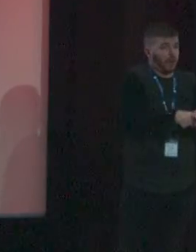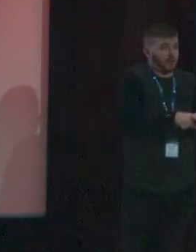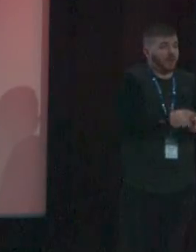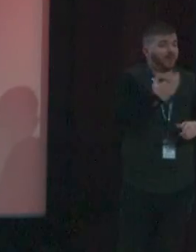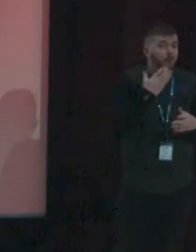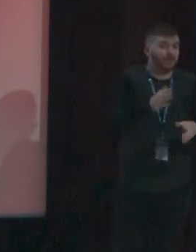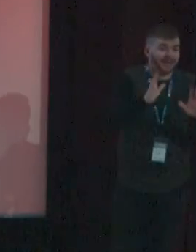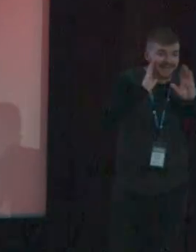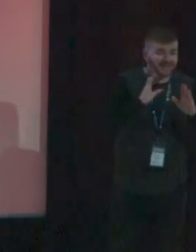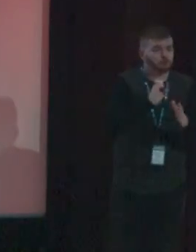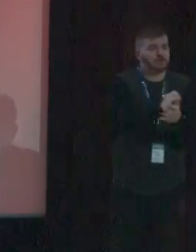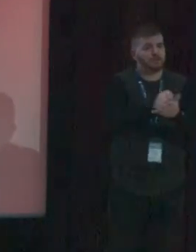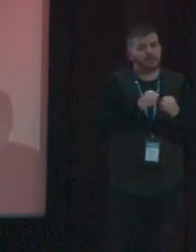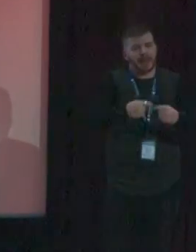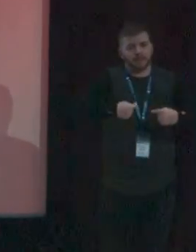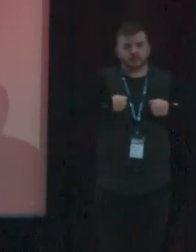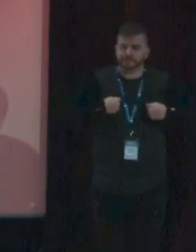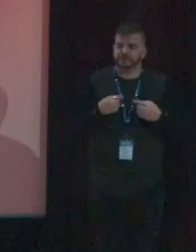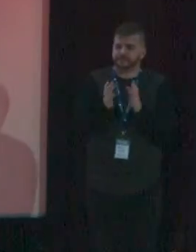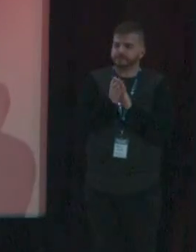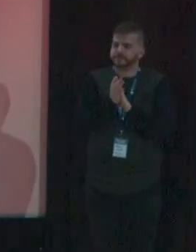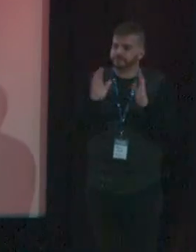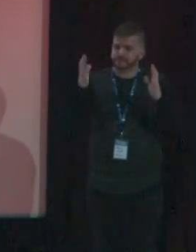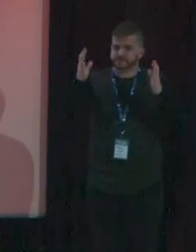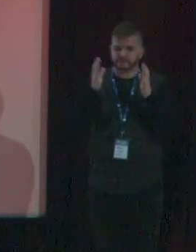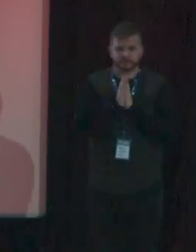listening. My name is Chris Bateman. Thank you very much.